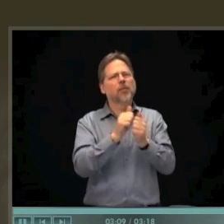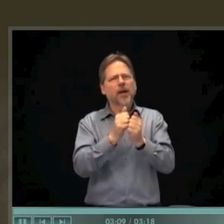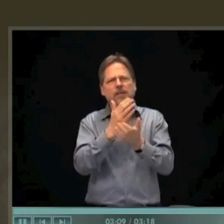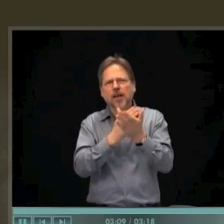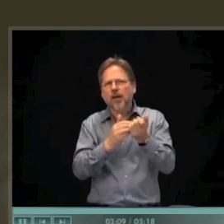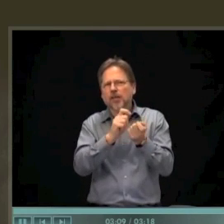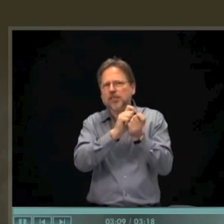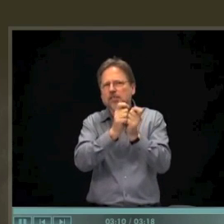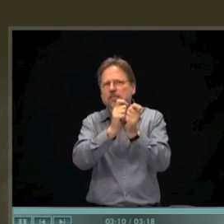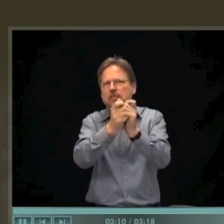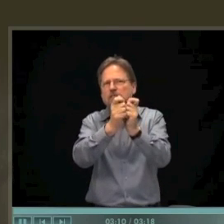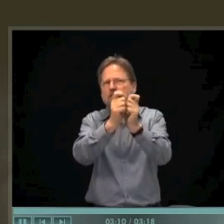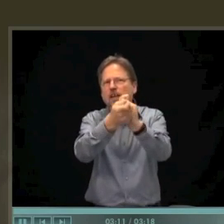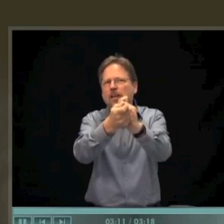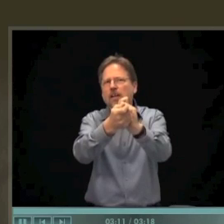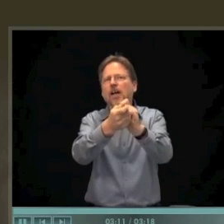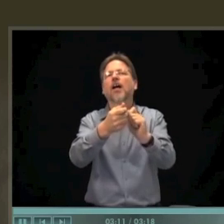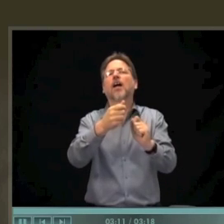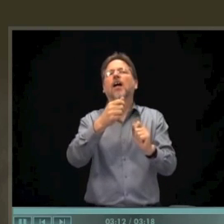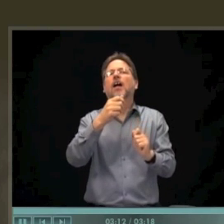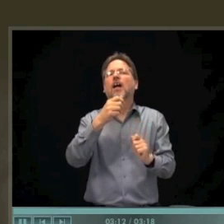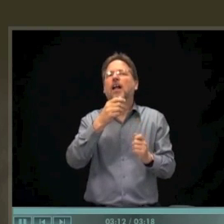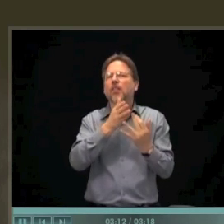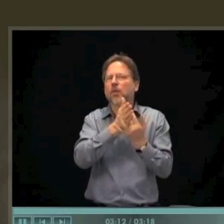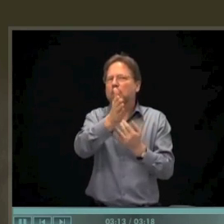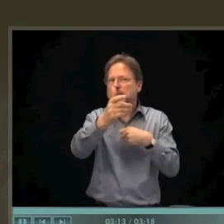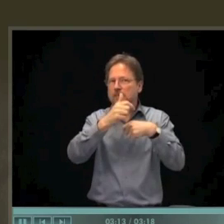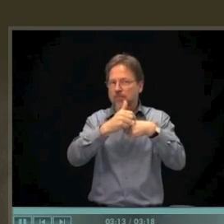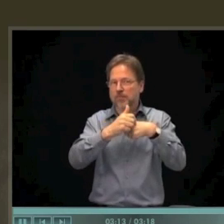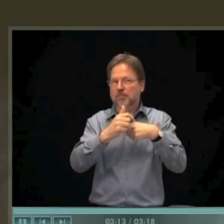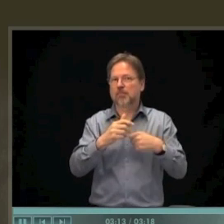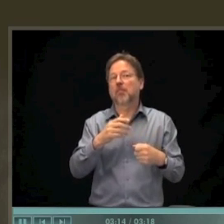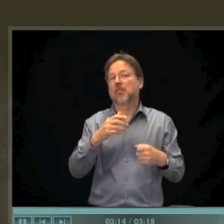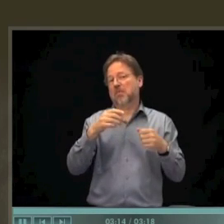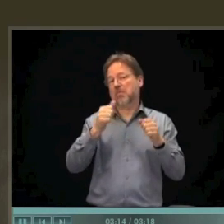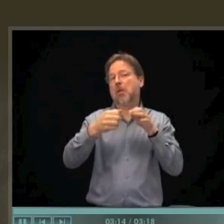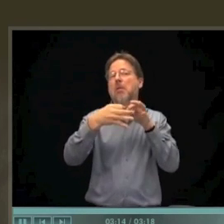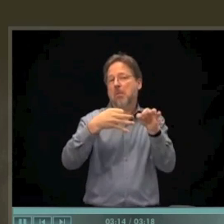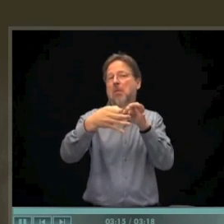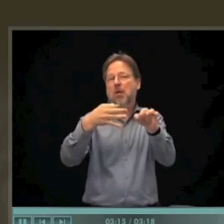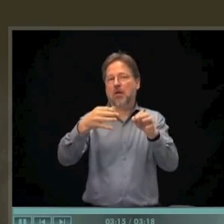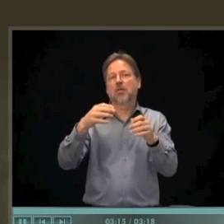And you can see that these time periods are there and